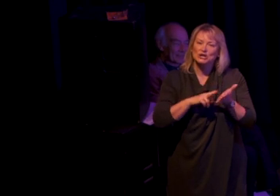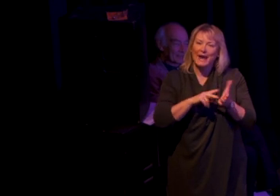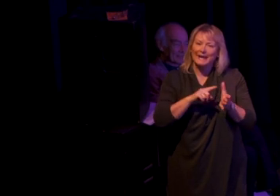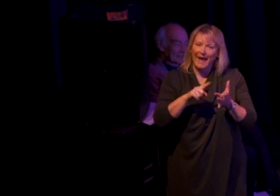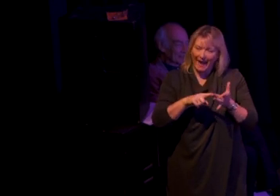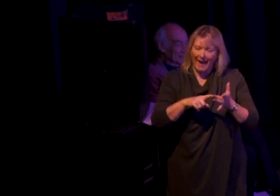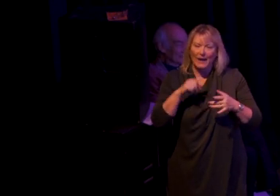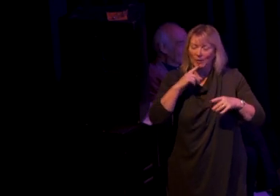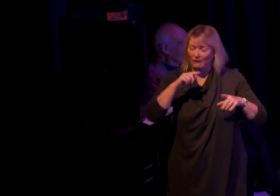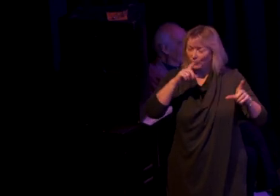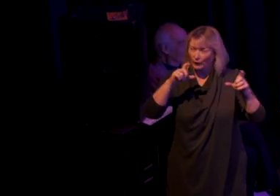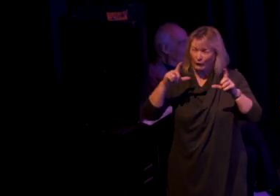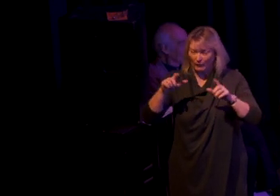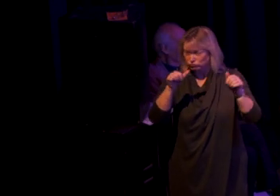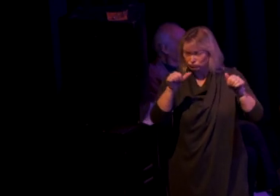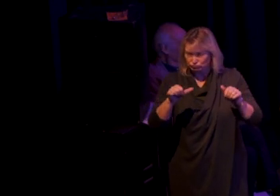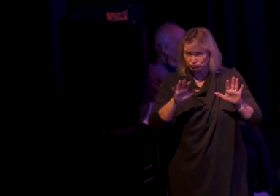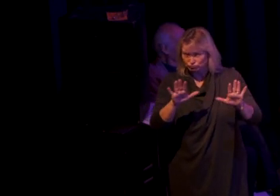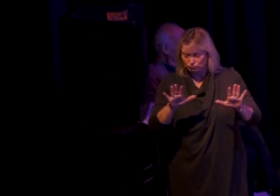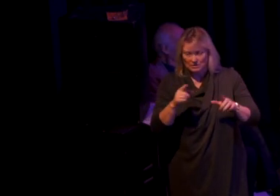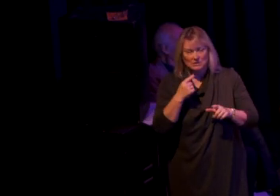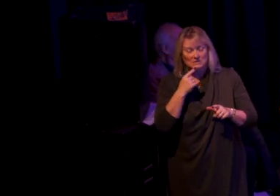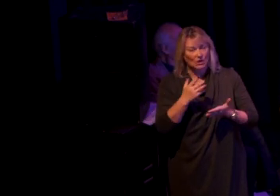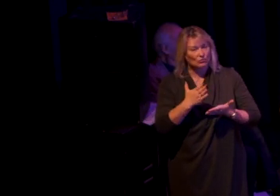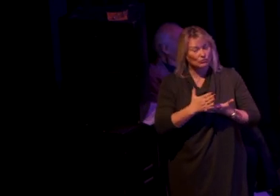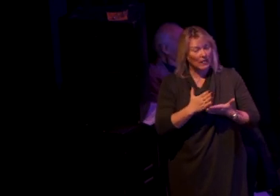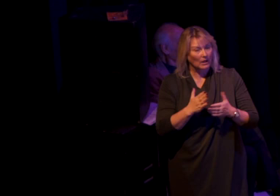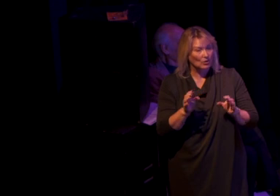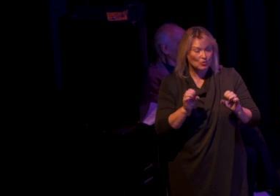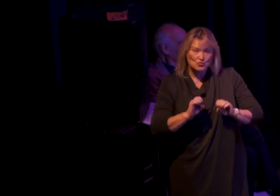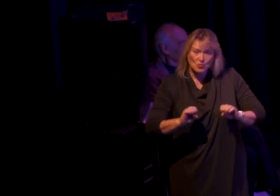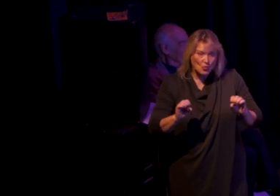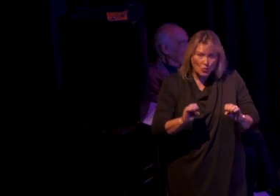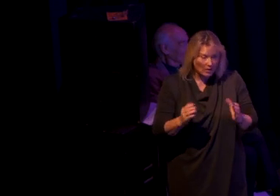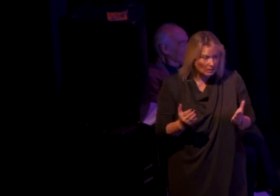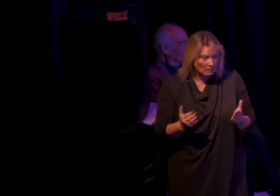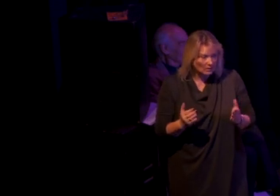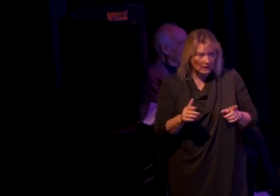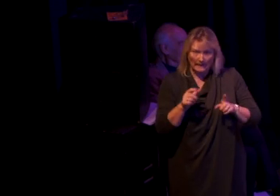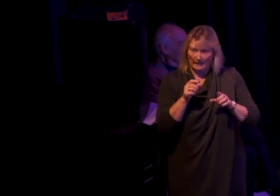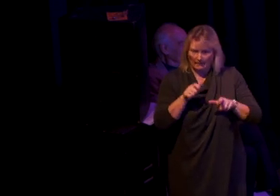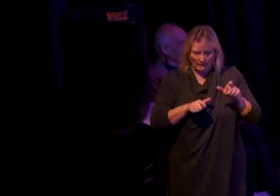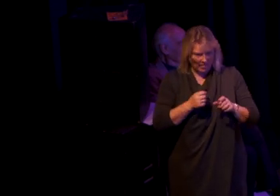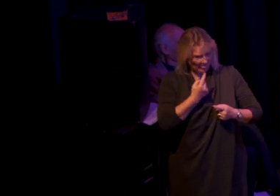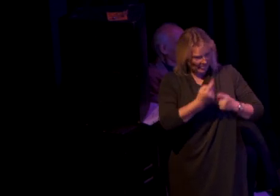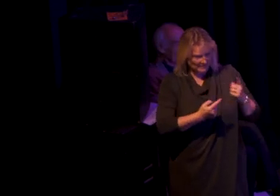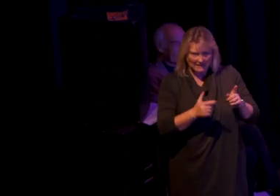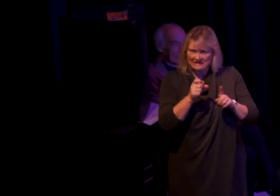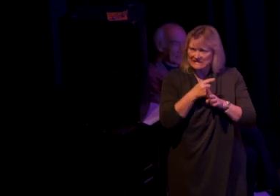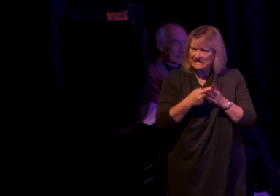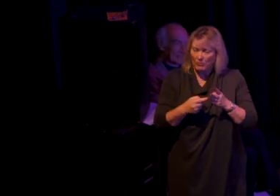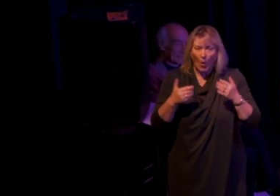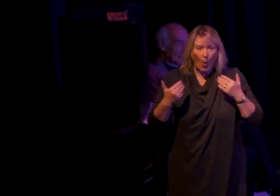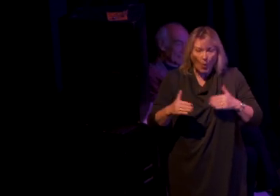once again, I want to spell it. Nobody, none of the people are disabled, only the